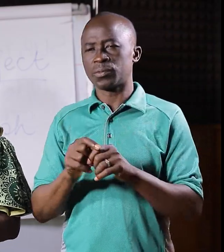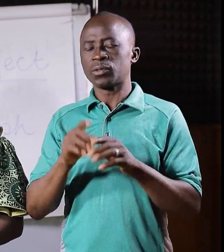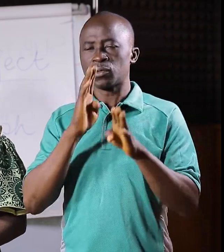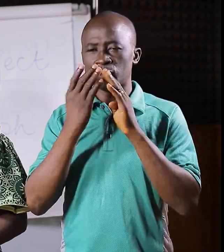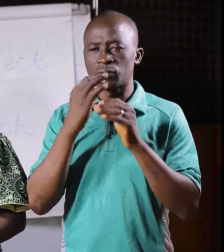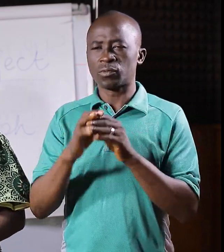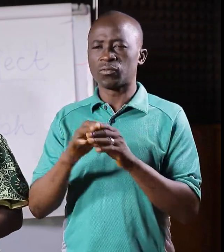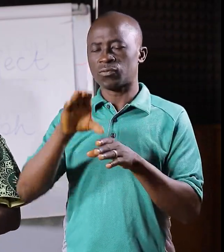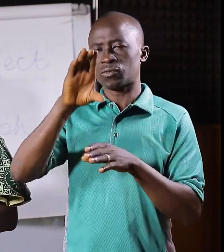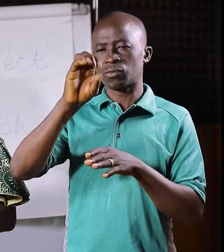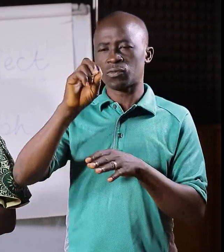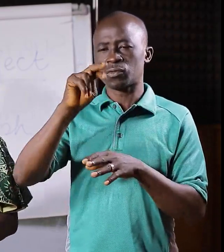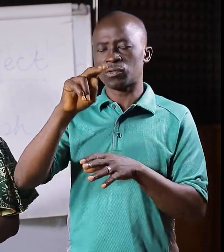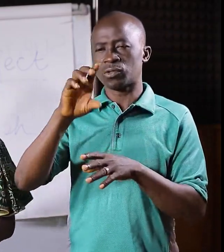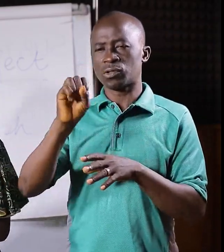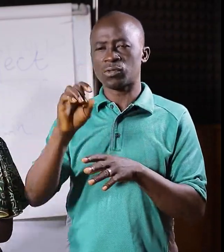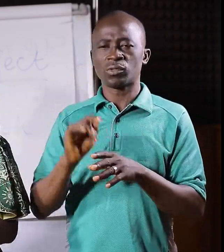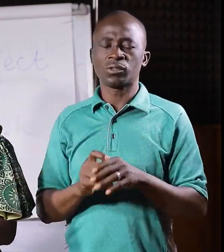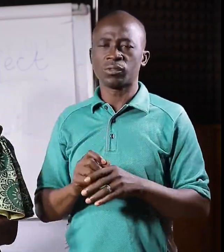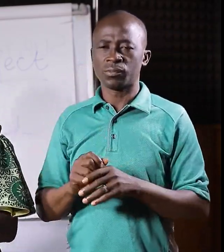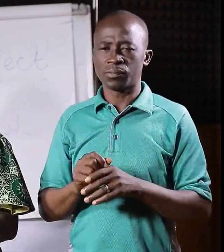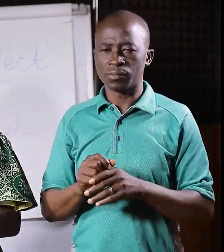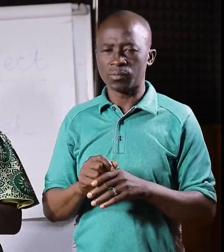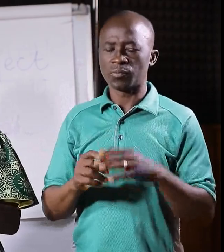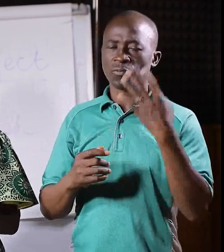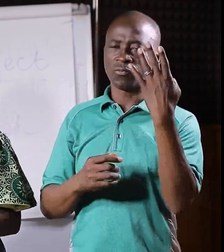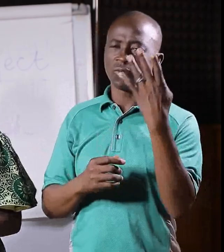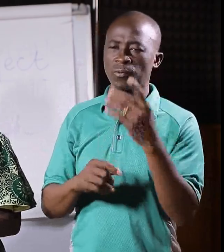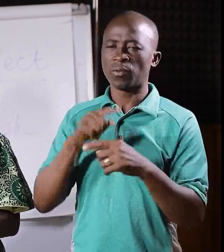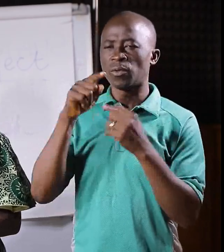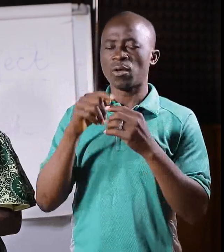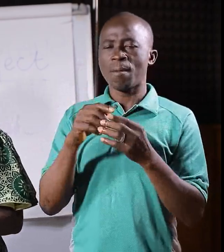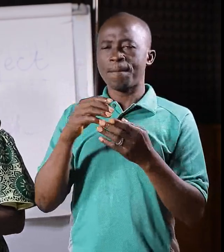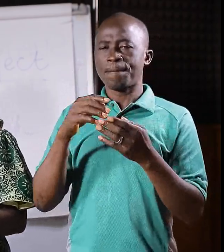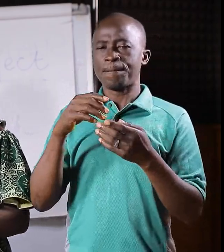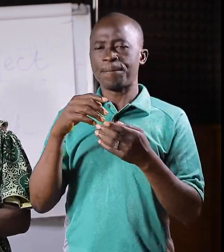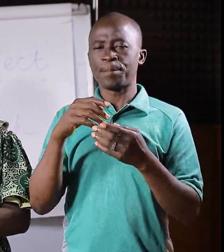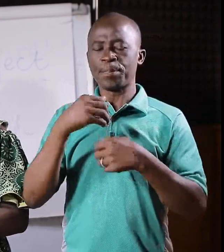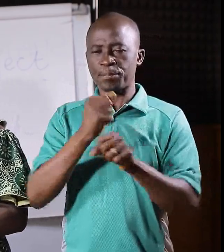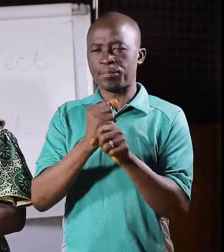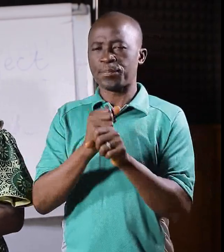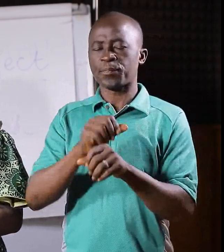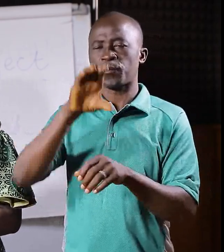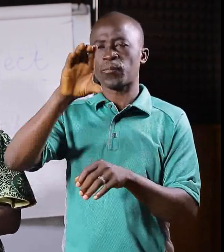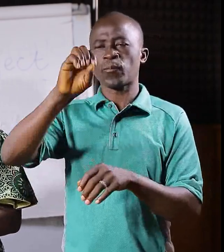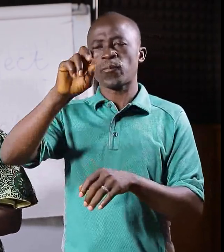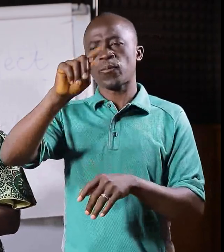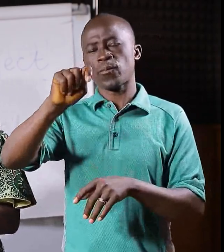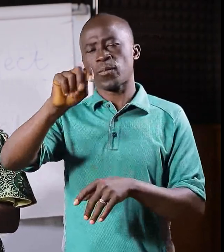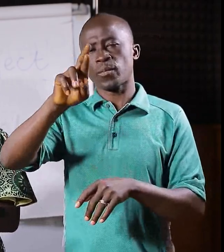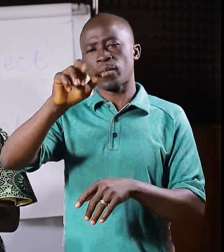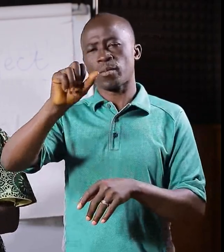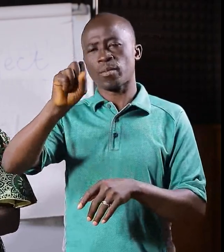about consequence. Number 4, when you make contrasts. When you make contrasts, most